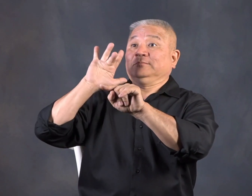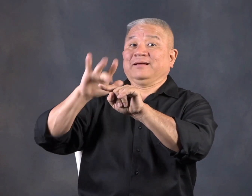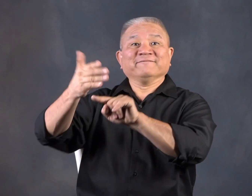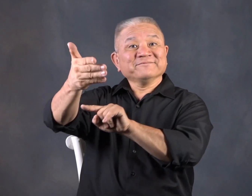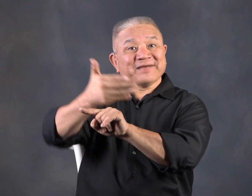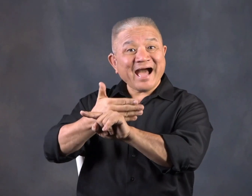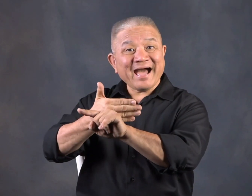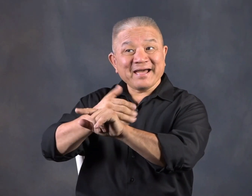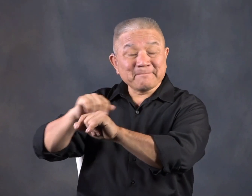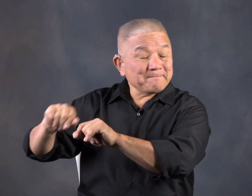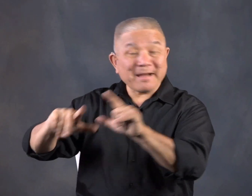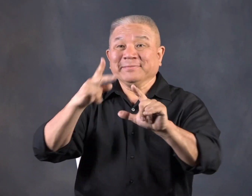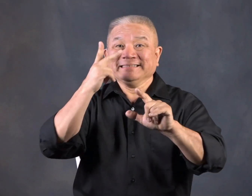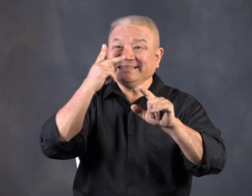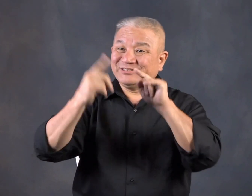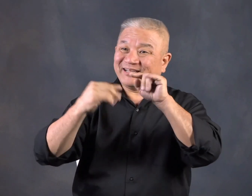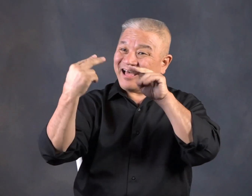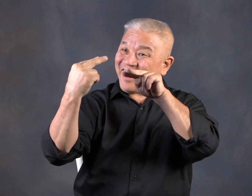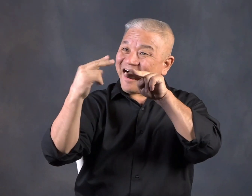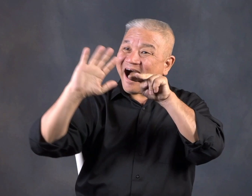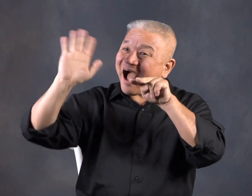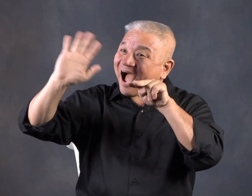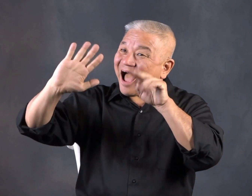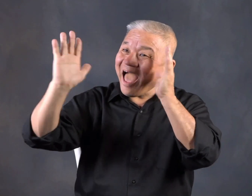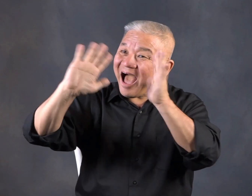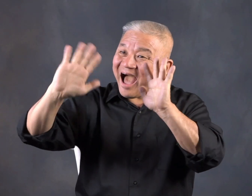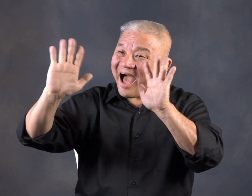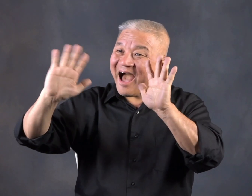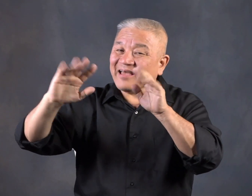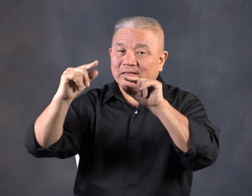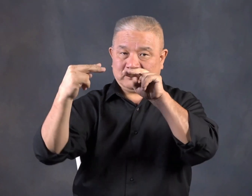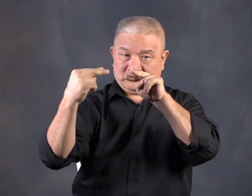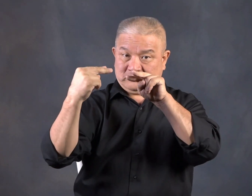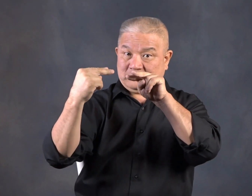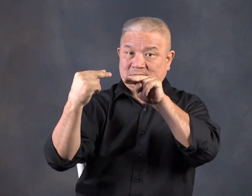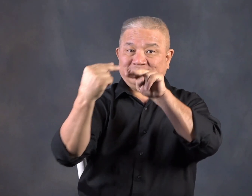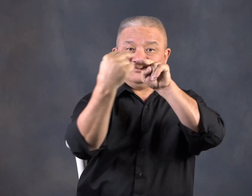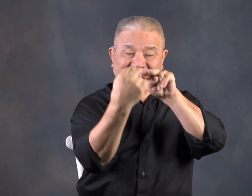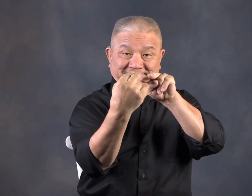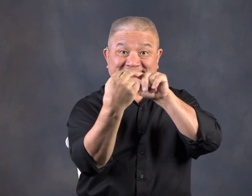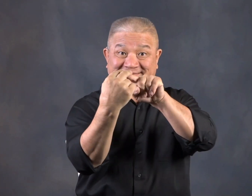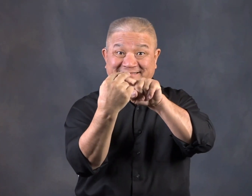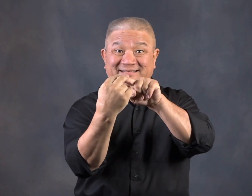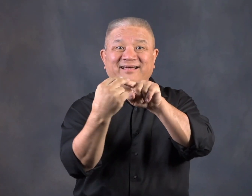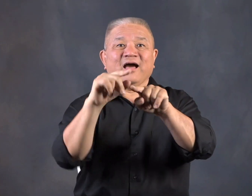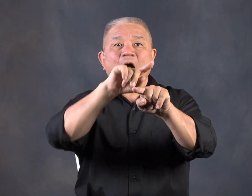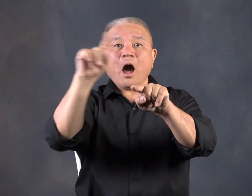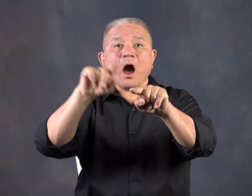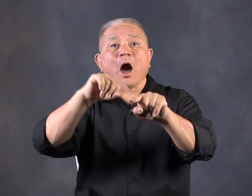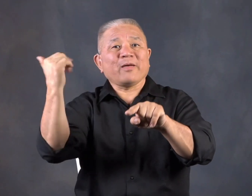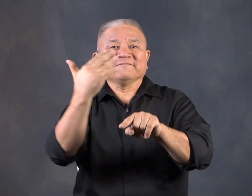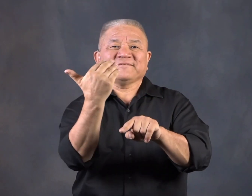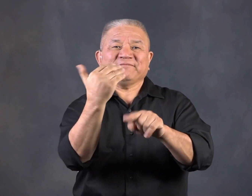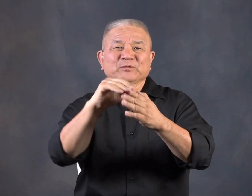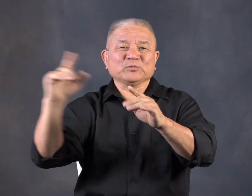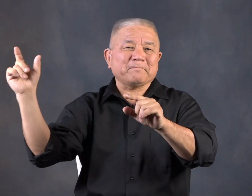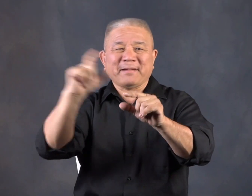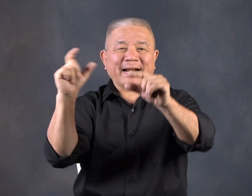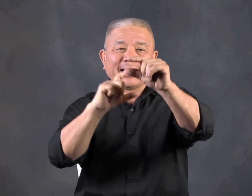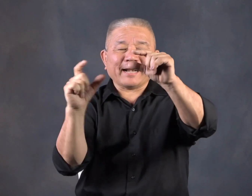At that time is when we see each other and can wave at each other. Then maybe there'll be 15 more students that join us, so there'll